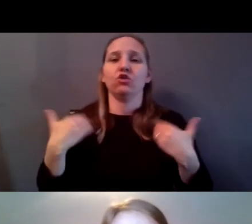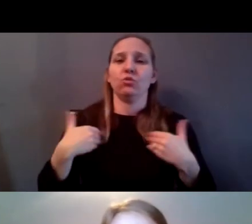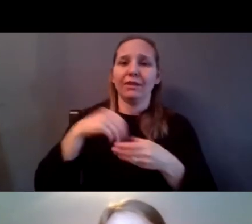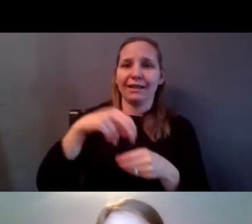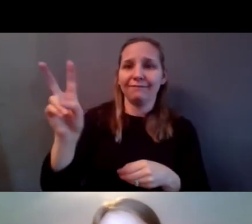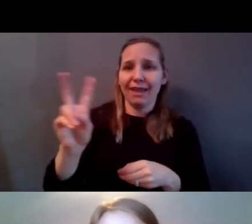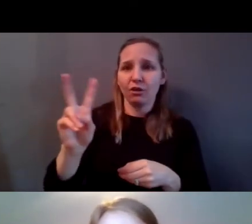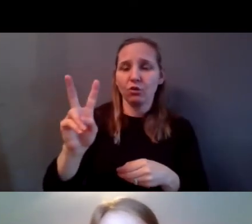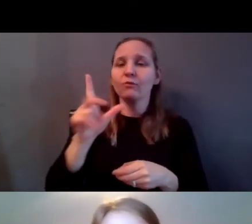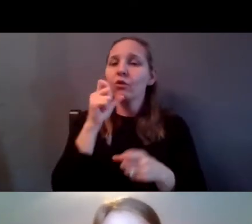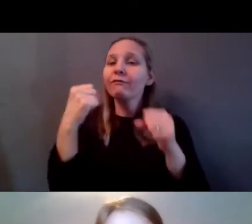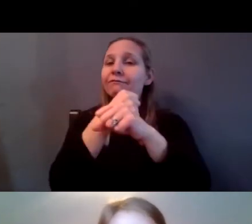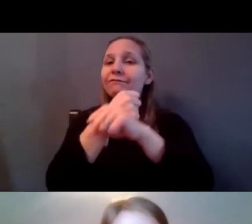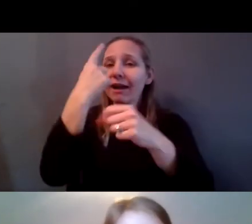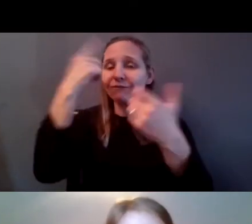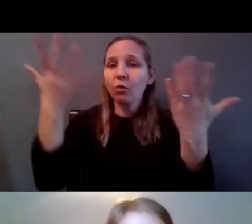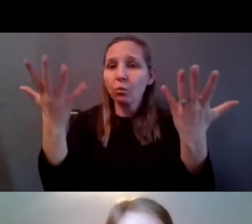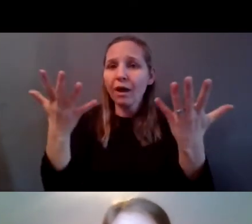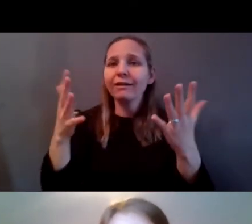climate justice. Over to you, Naya.